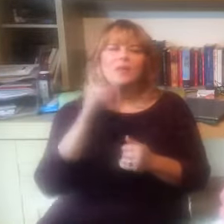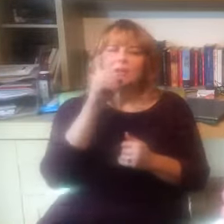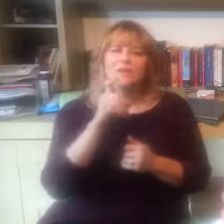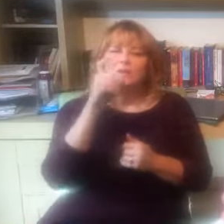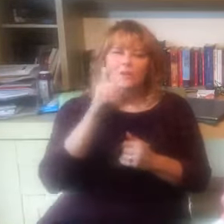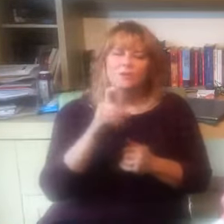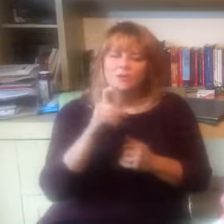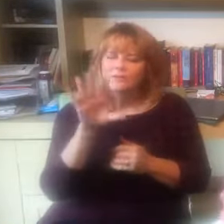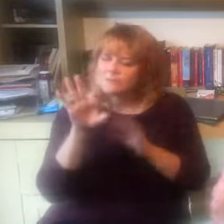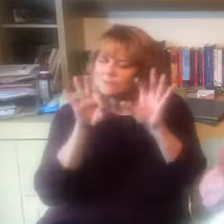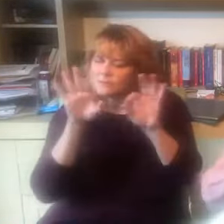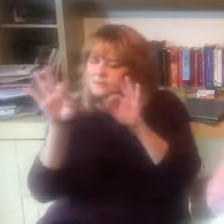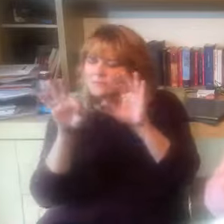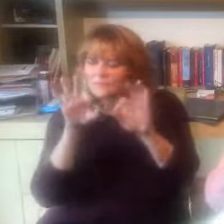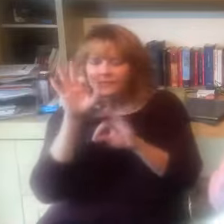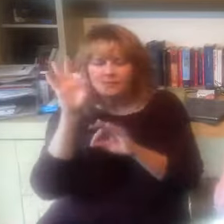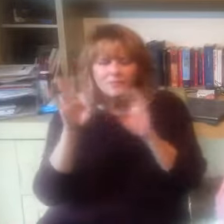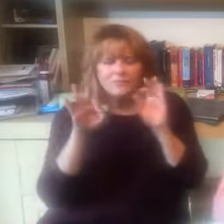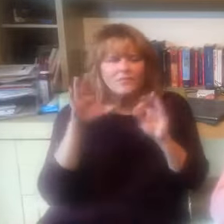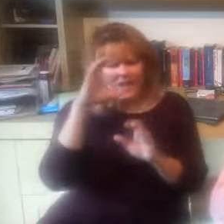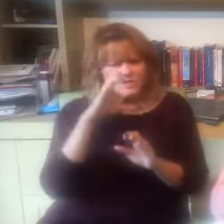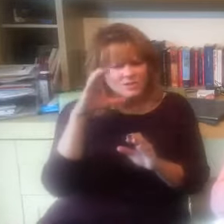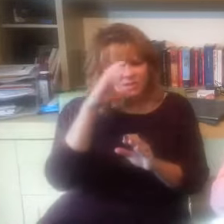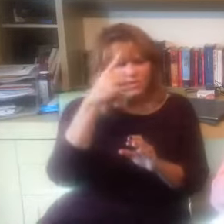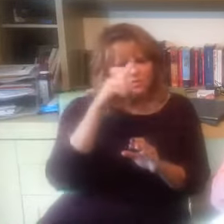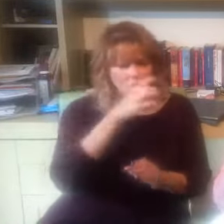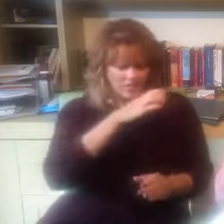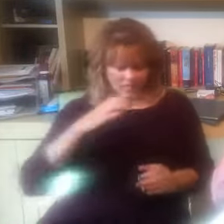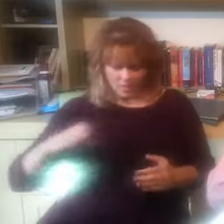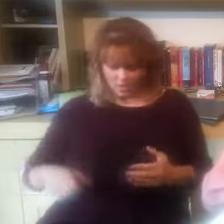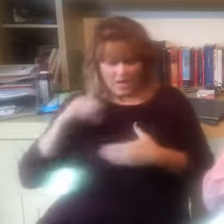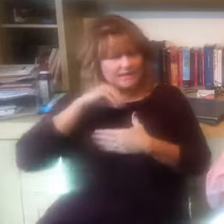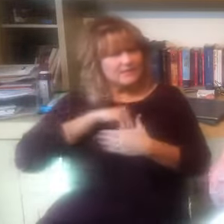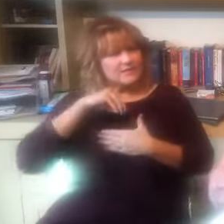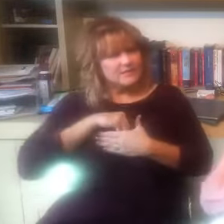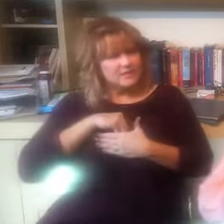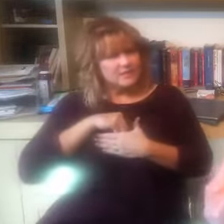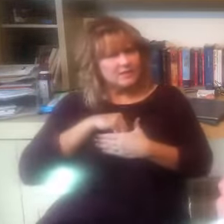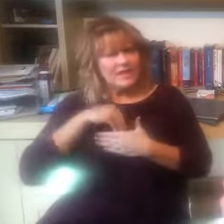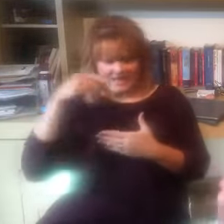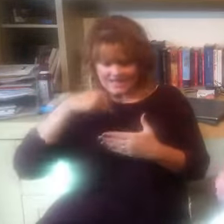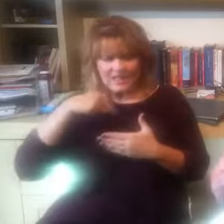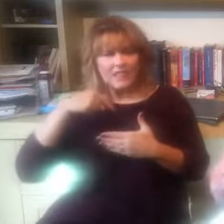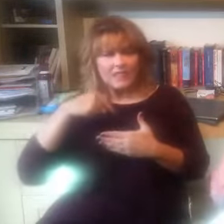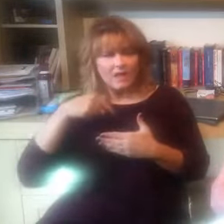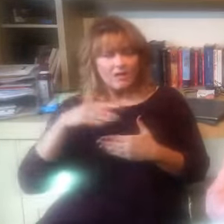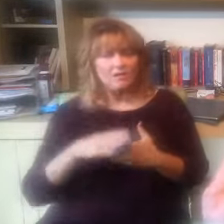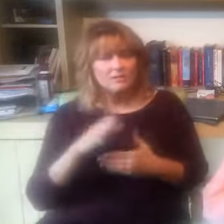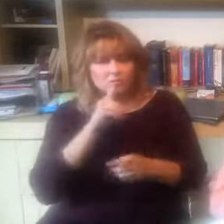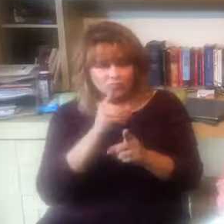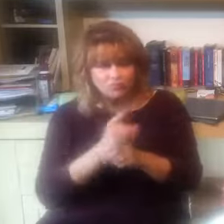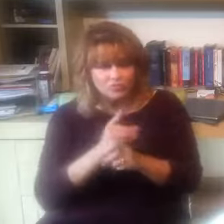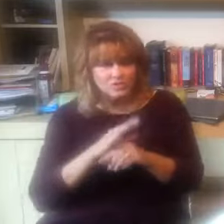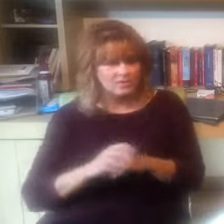a discovery and discover the Christ within you. He's there. It is